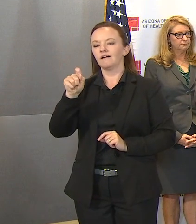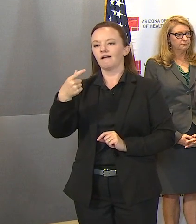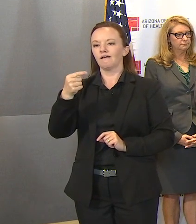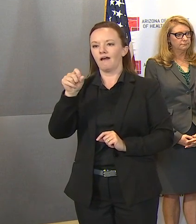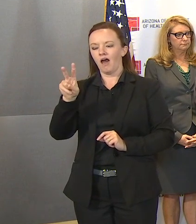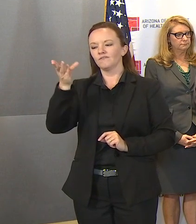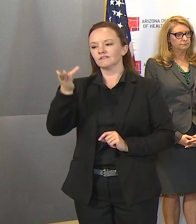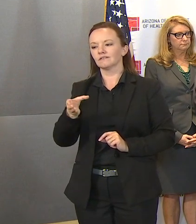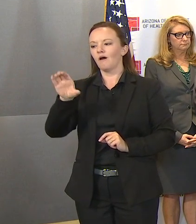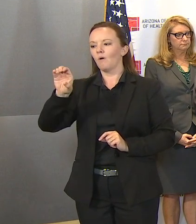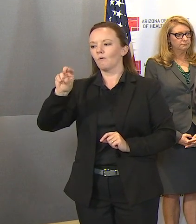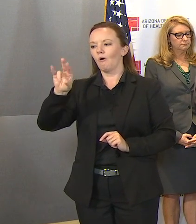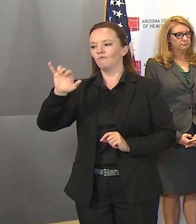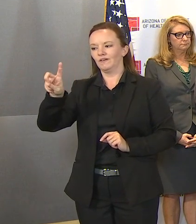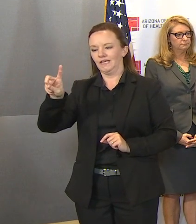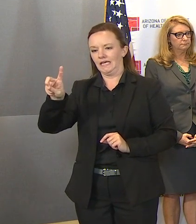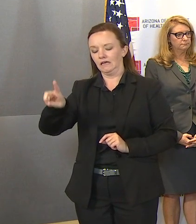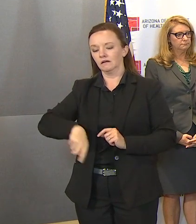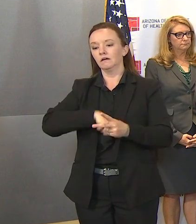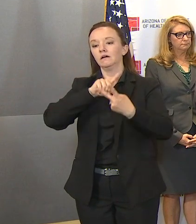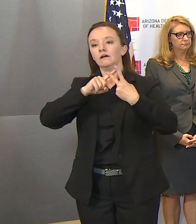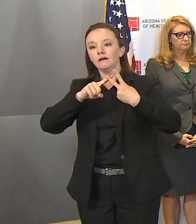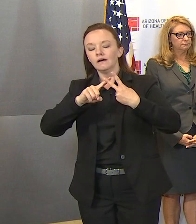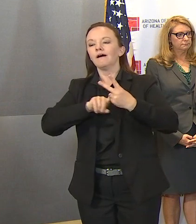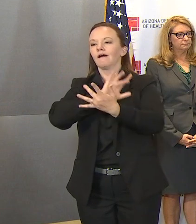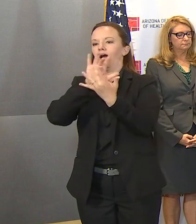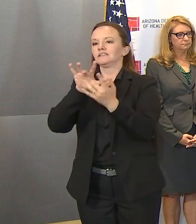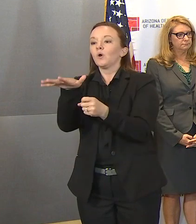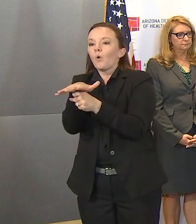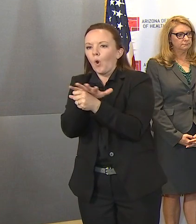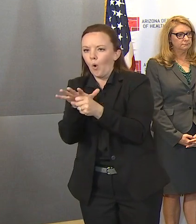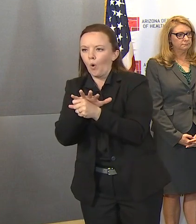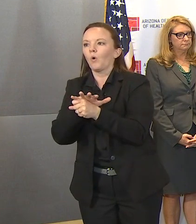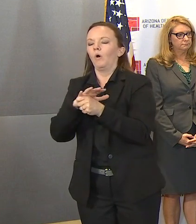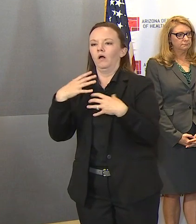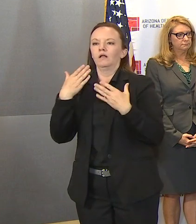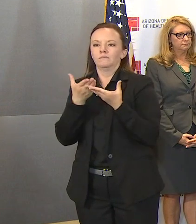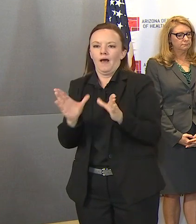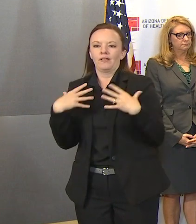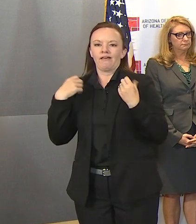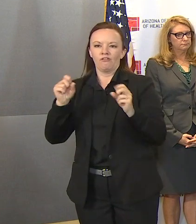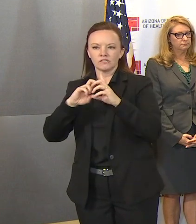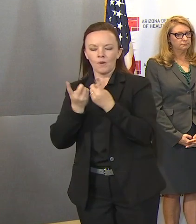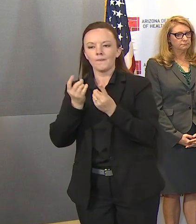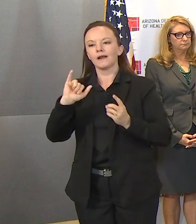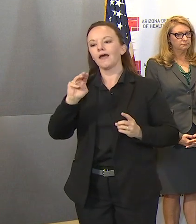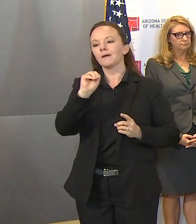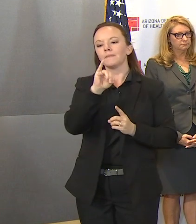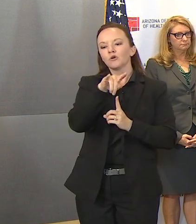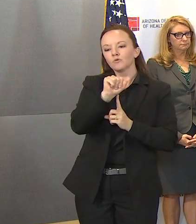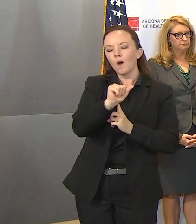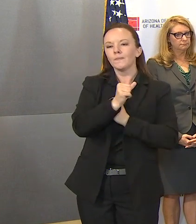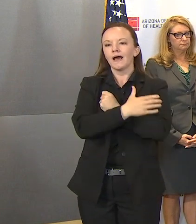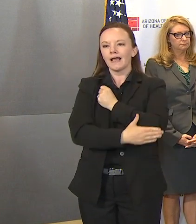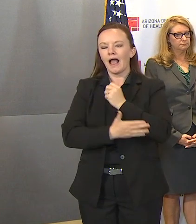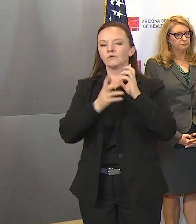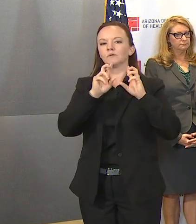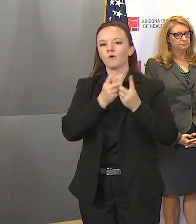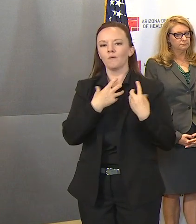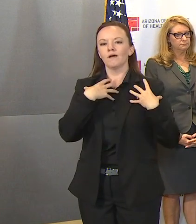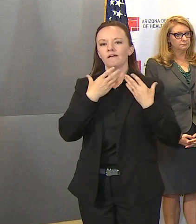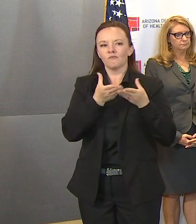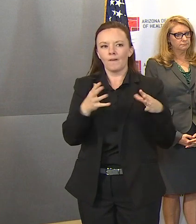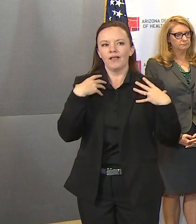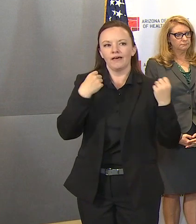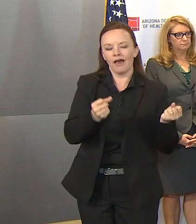azhealth.gov/COVID, and you can contact your local public health department, such as the Maricopa County Department of Public Health or Pima County Health Department. We